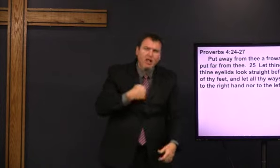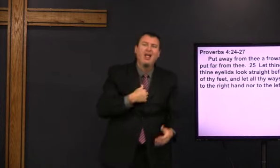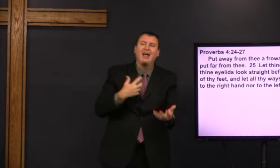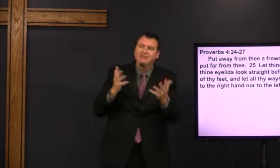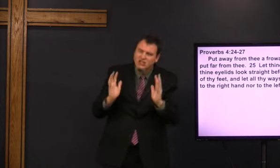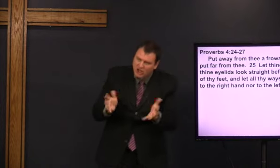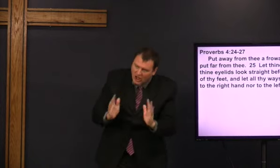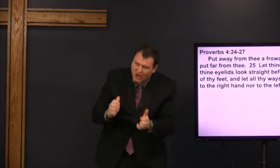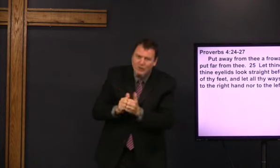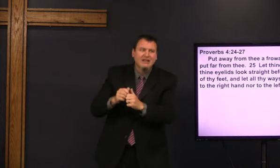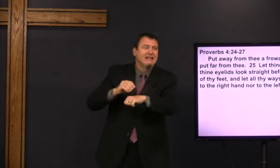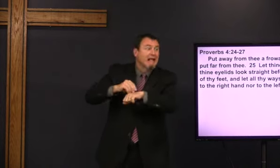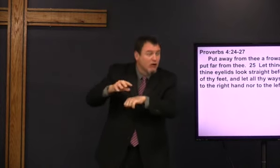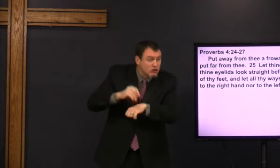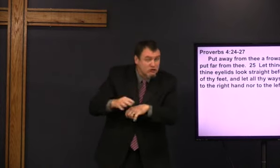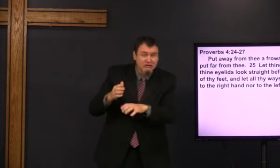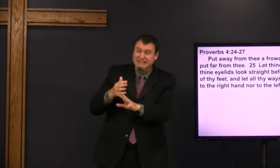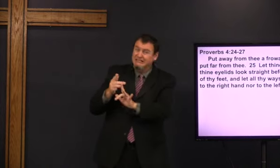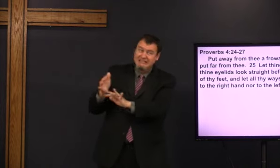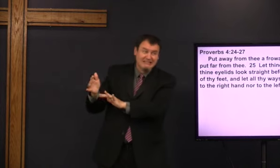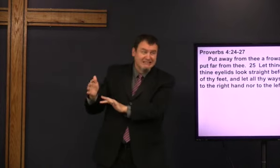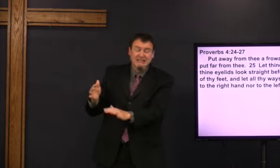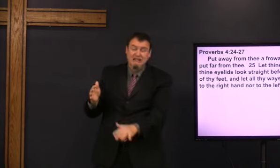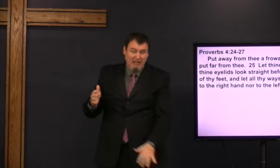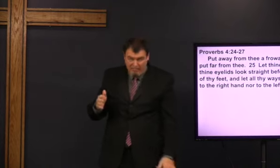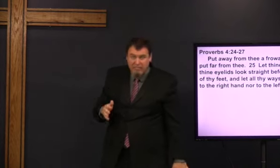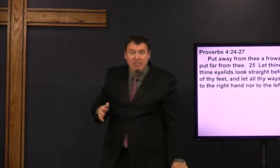But many times I talk with people, counseling,